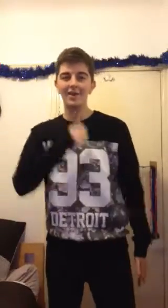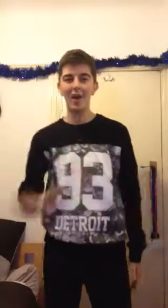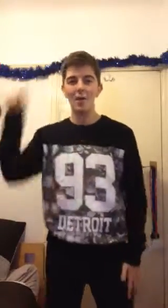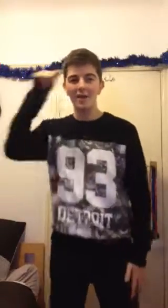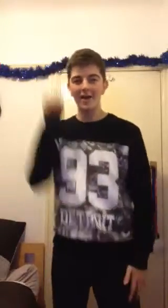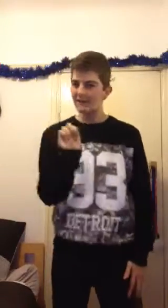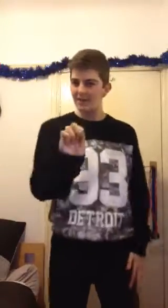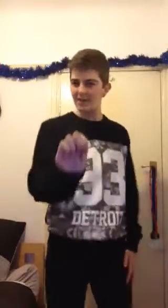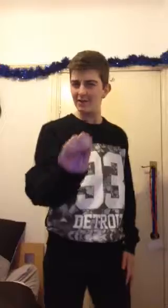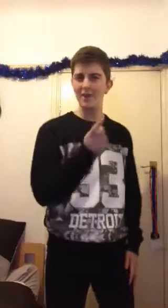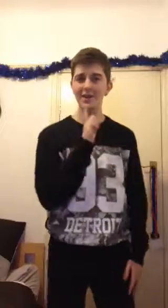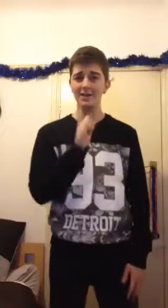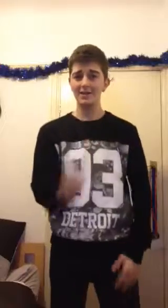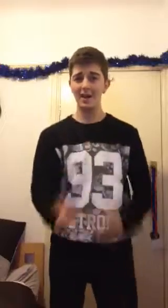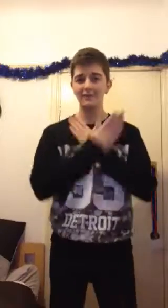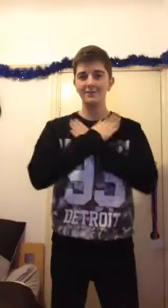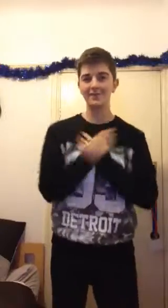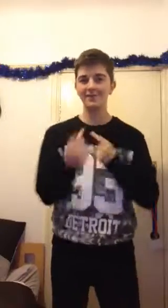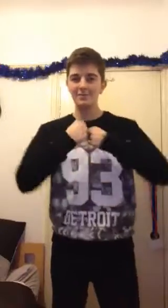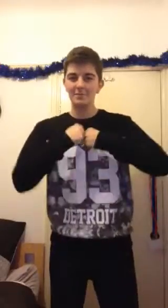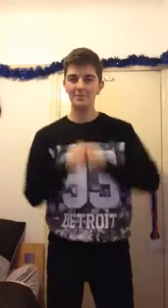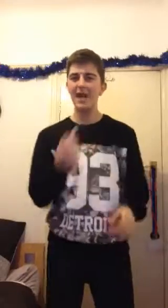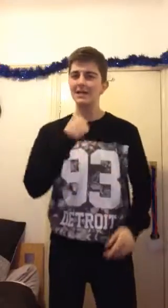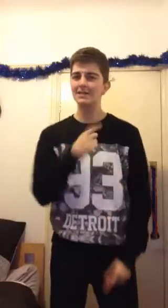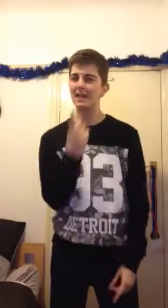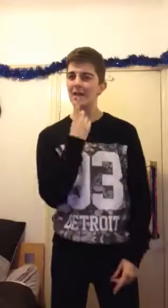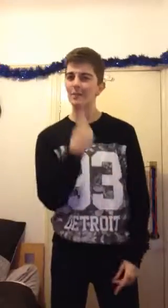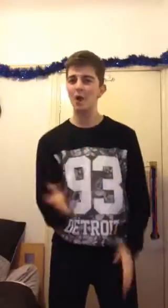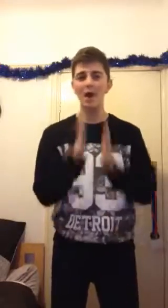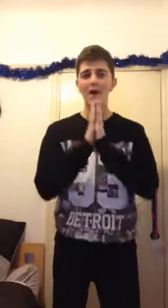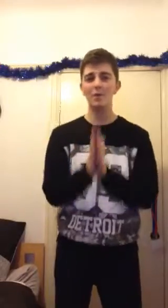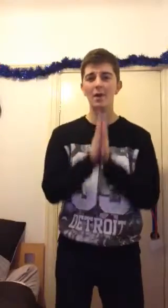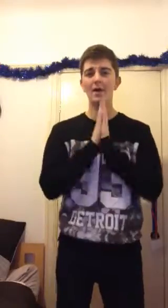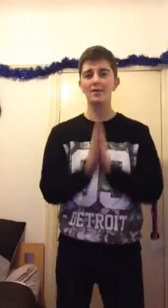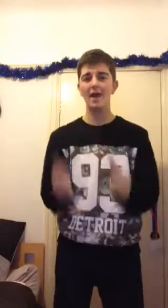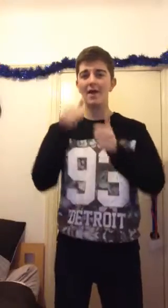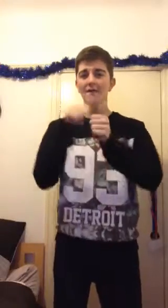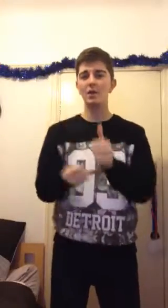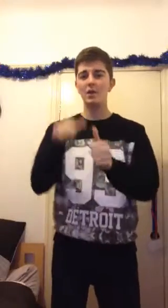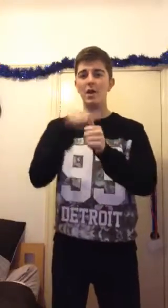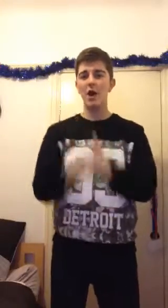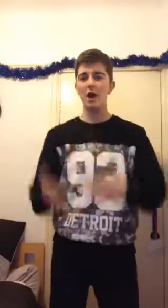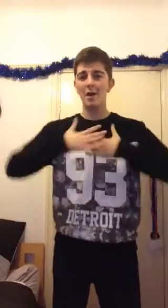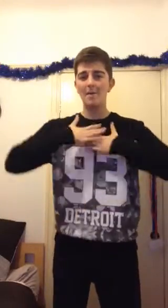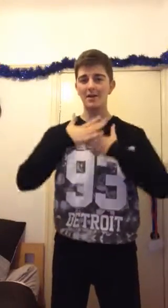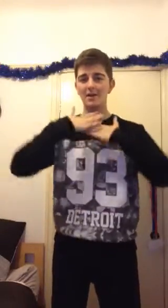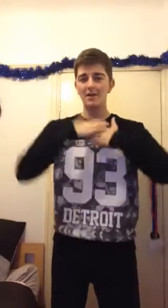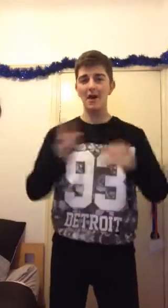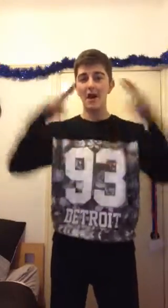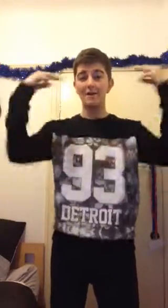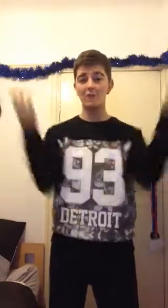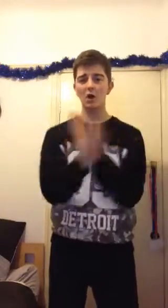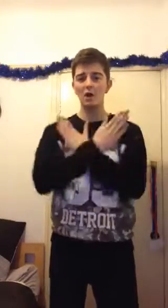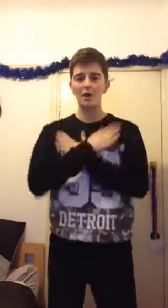I know if you really love me? I say a prayer with every heartbeat. I fall in